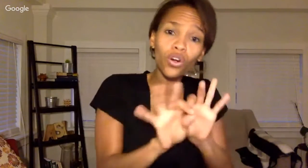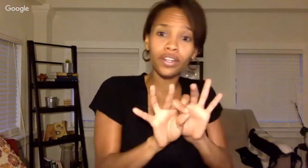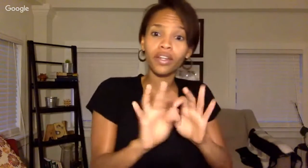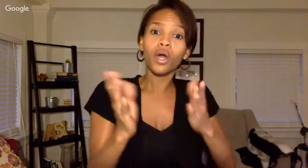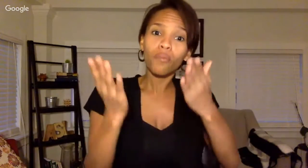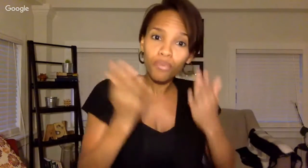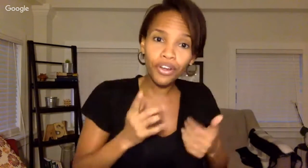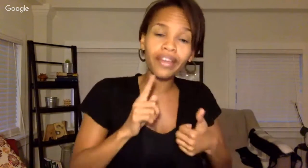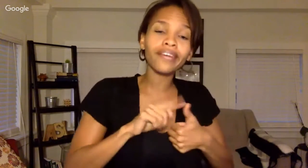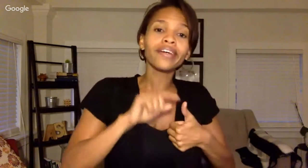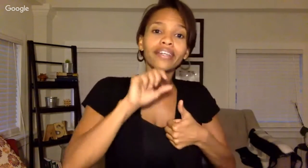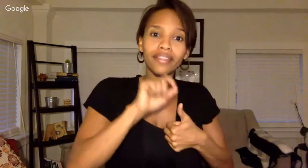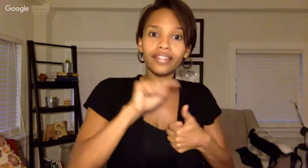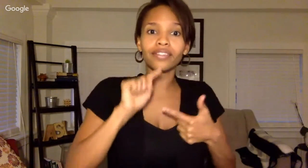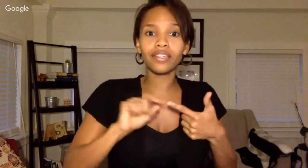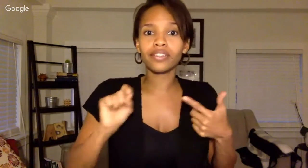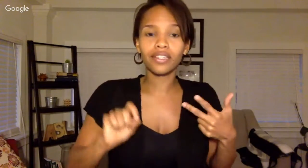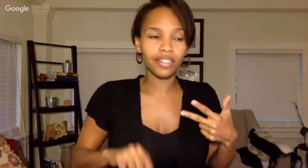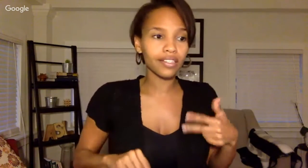important, bring this.